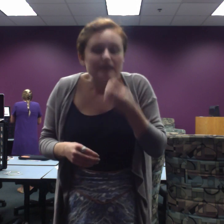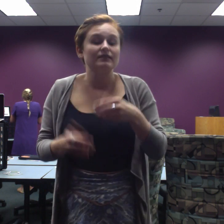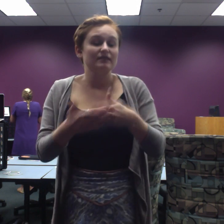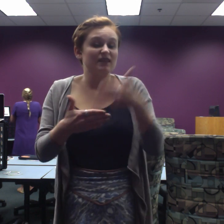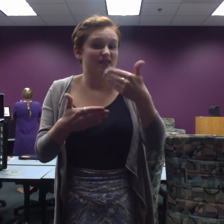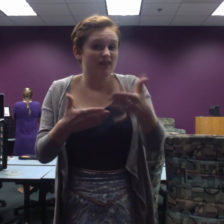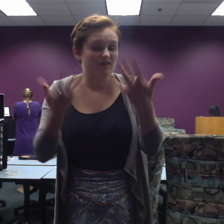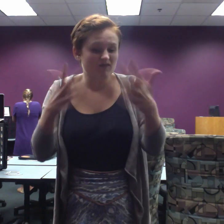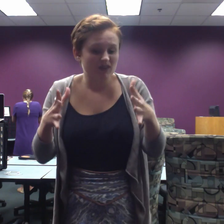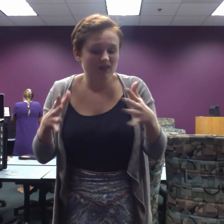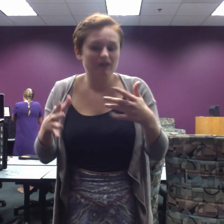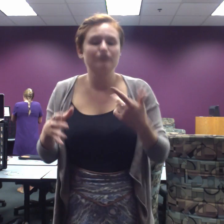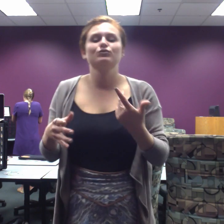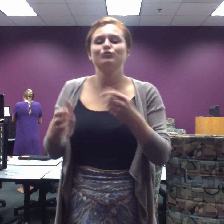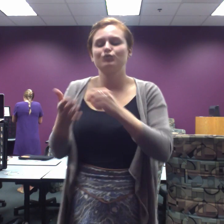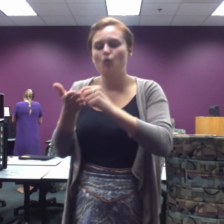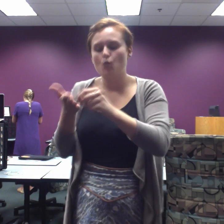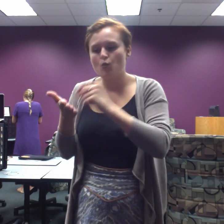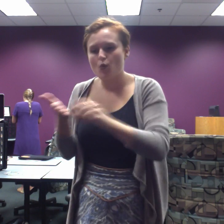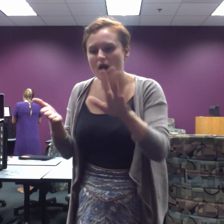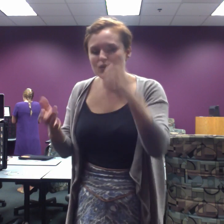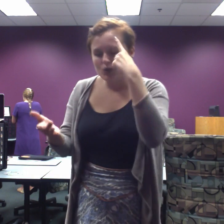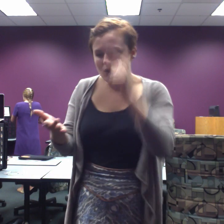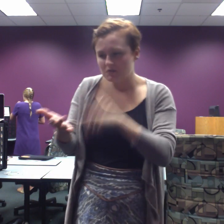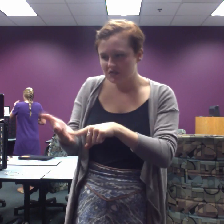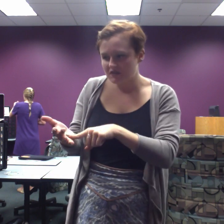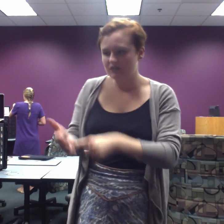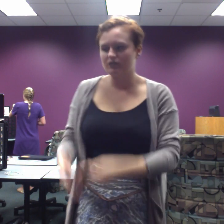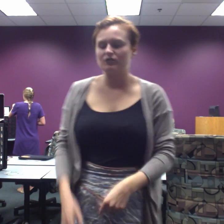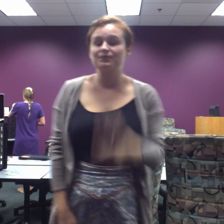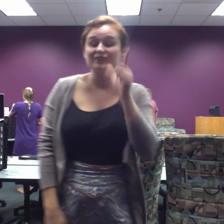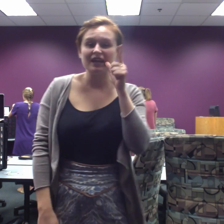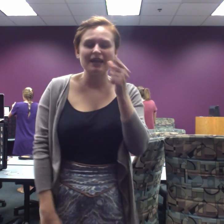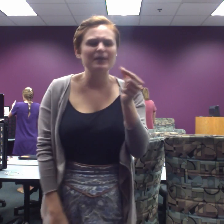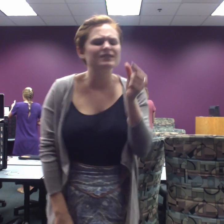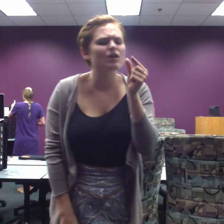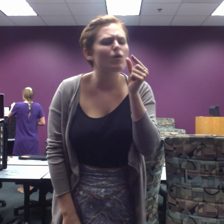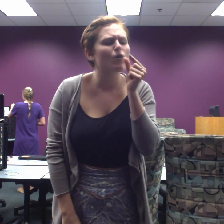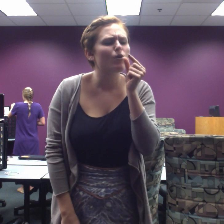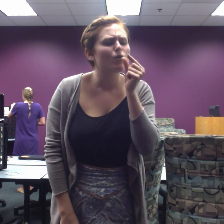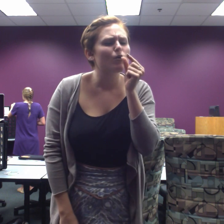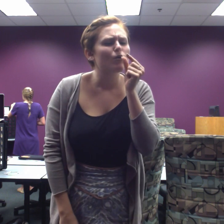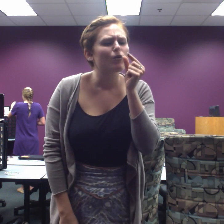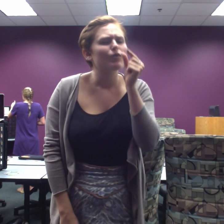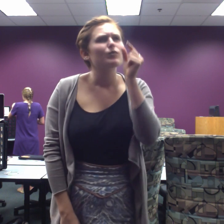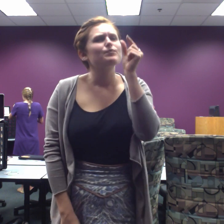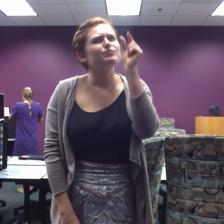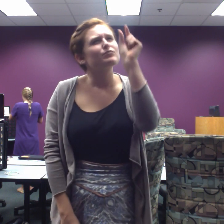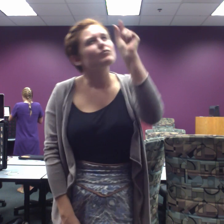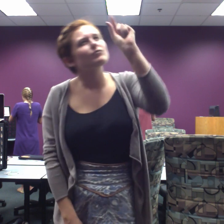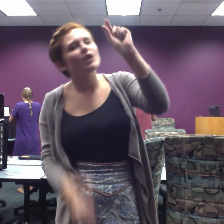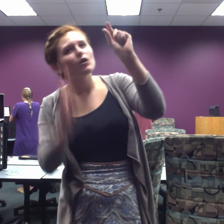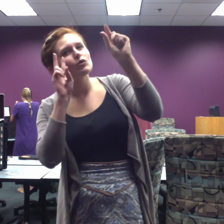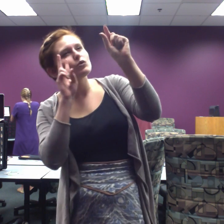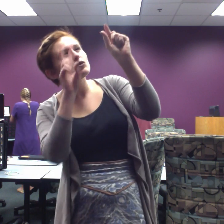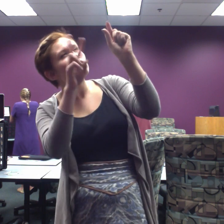use your hand lens, holding it about 2 inches from your tongue, look in the mirror, and write down what you see. You notice on